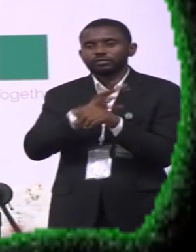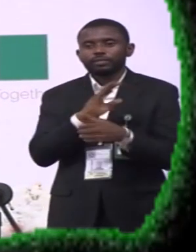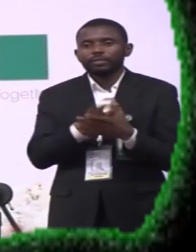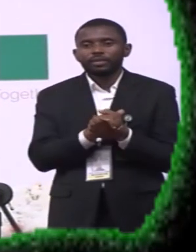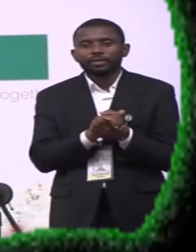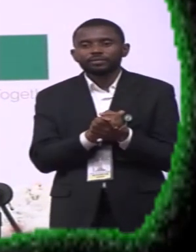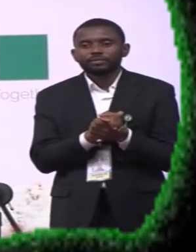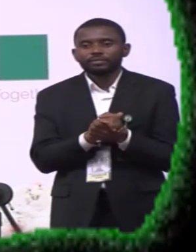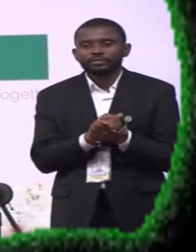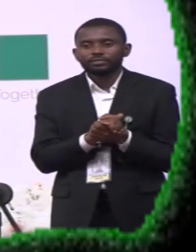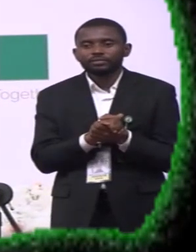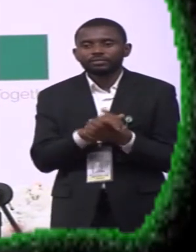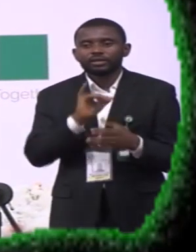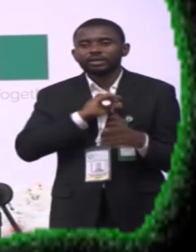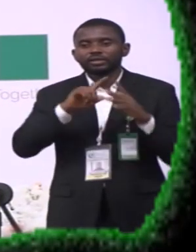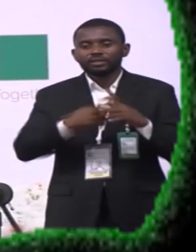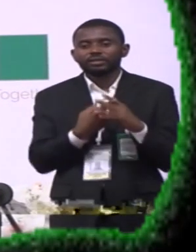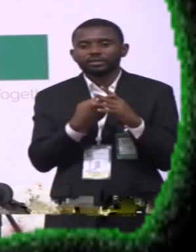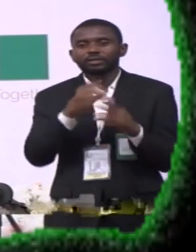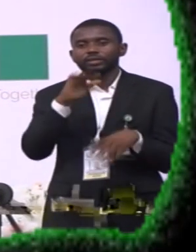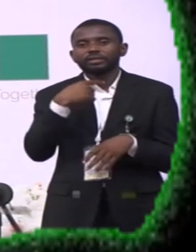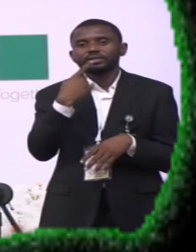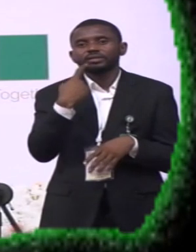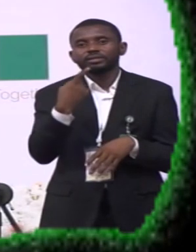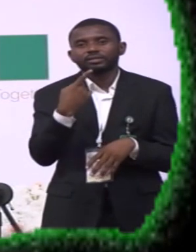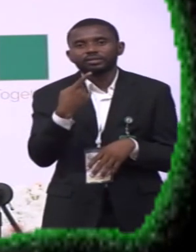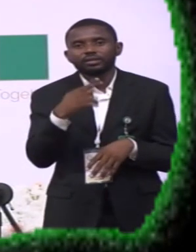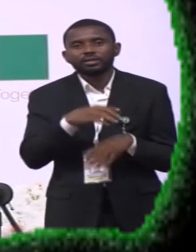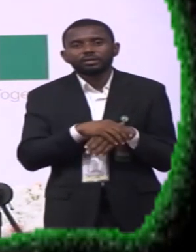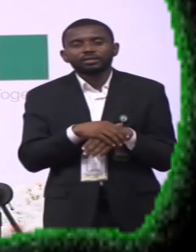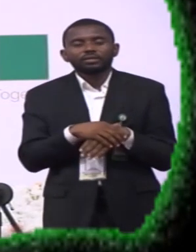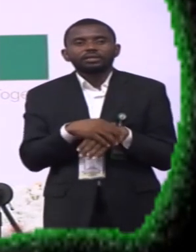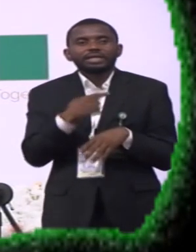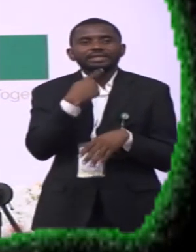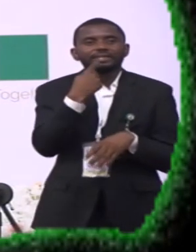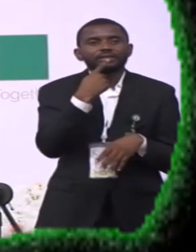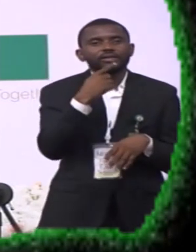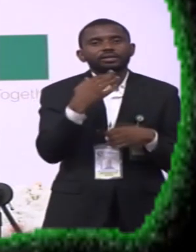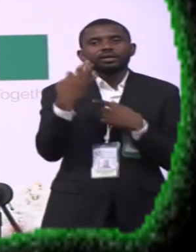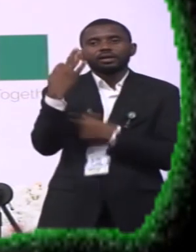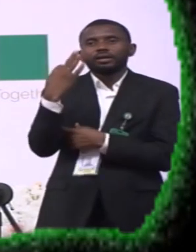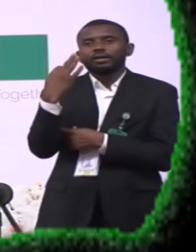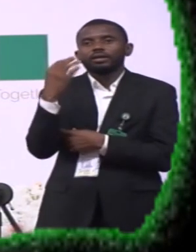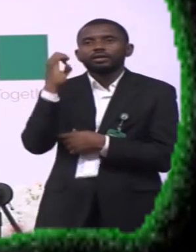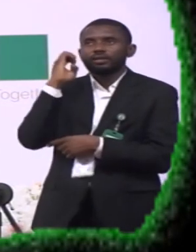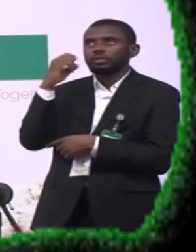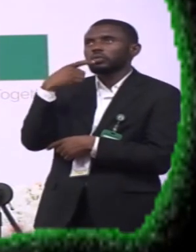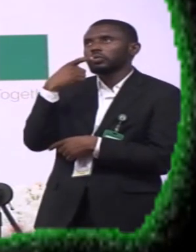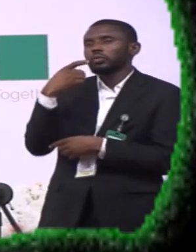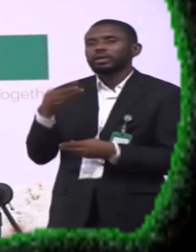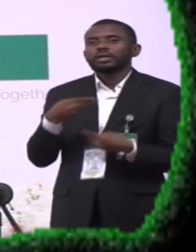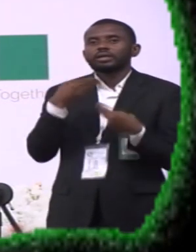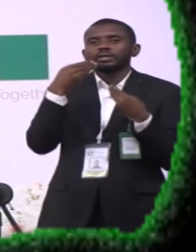I start by saying, Kul Allahumma malikal mulk, tutul mulka man